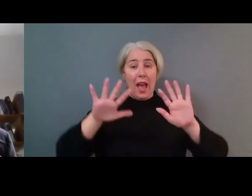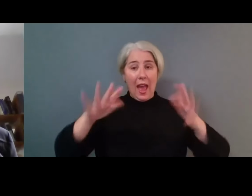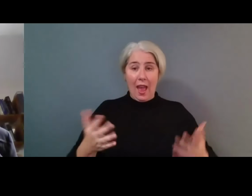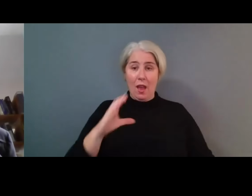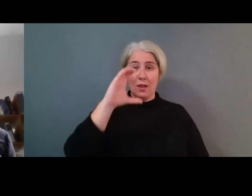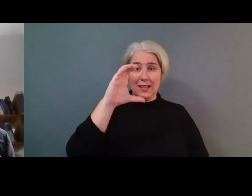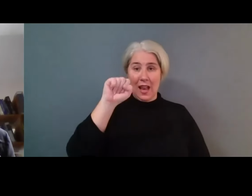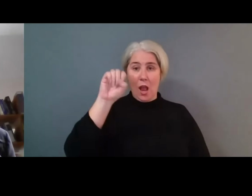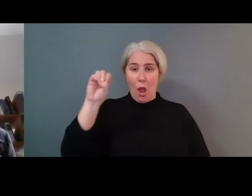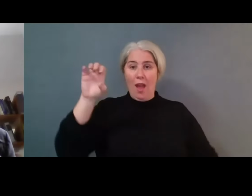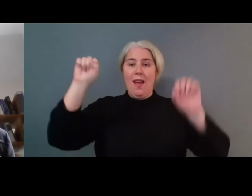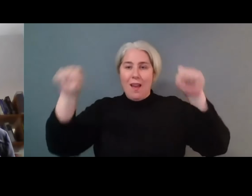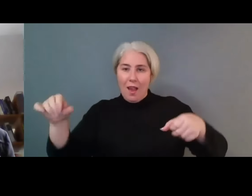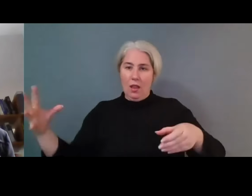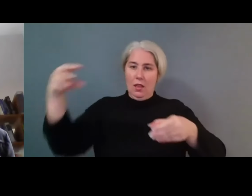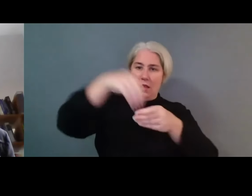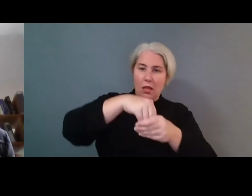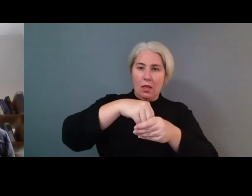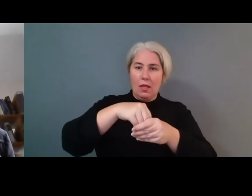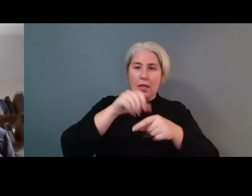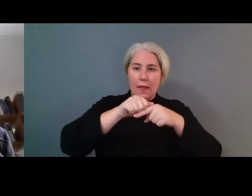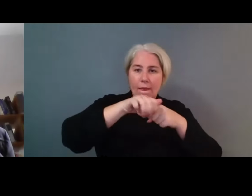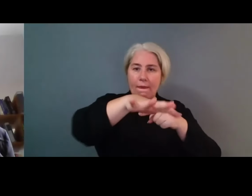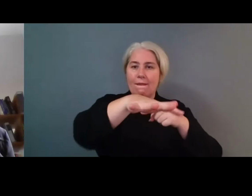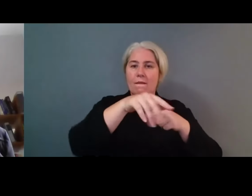instance, with the general comment number 3 on women,